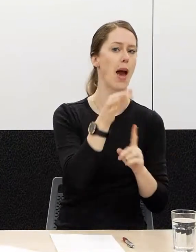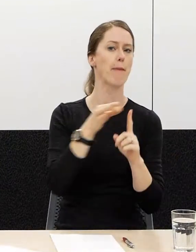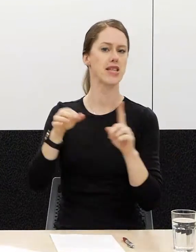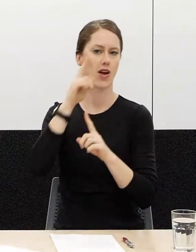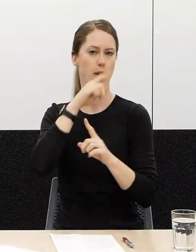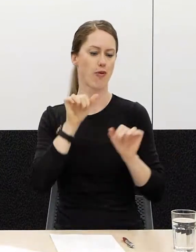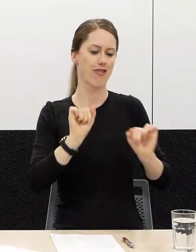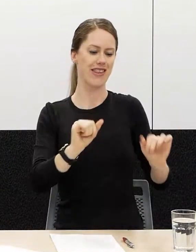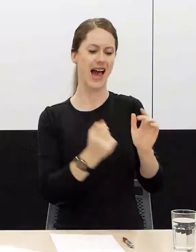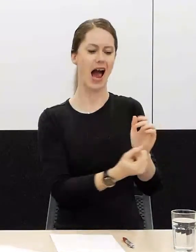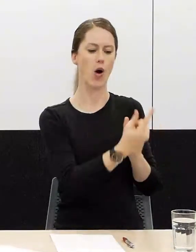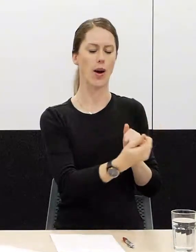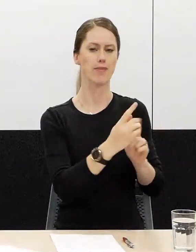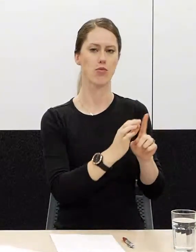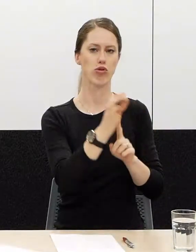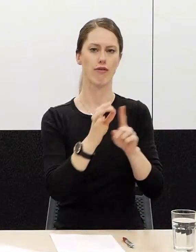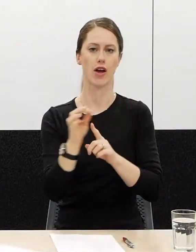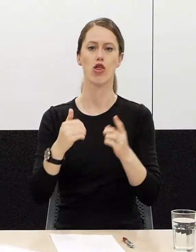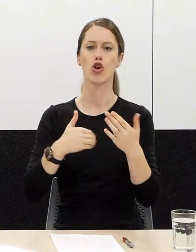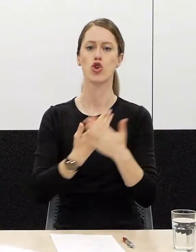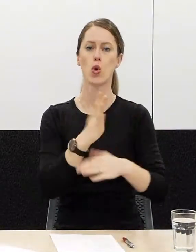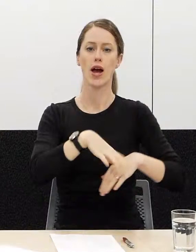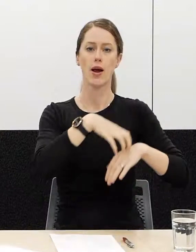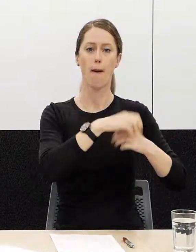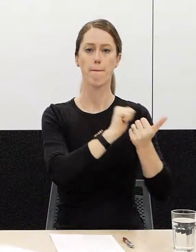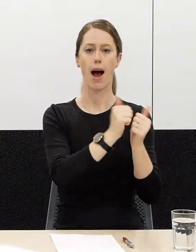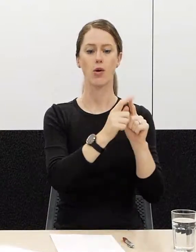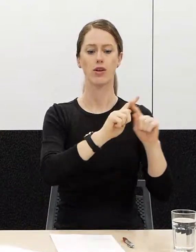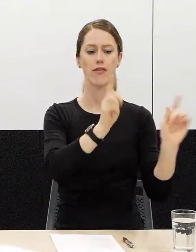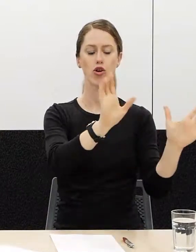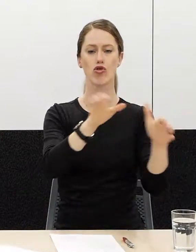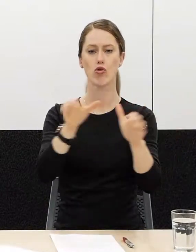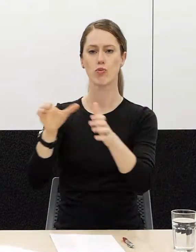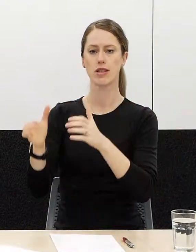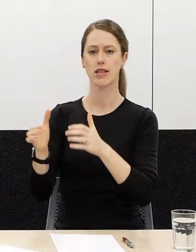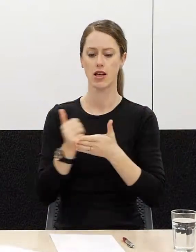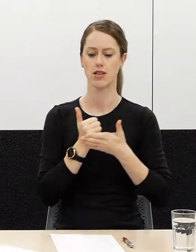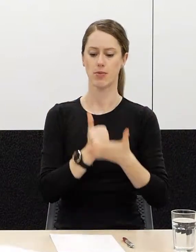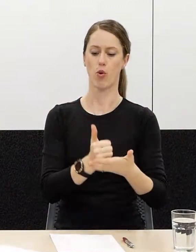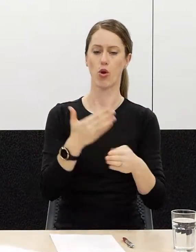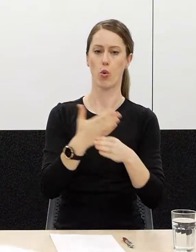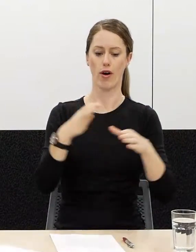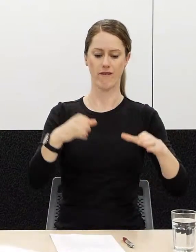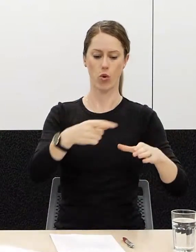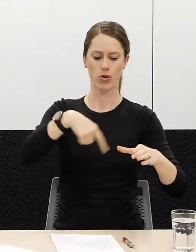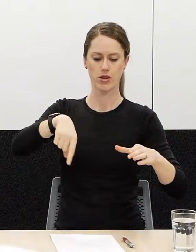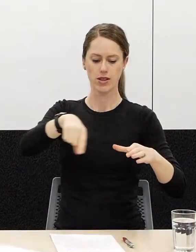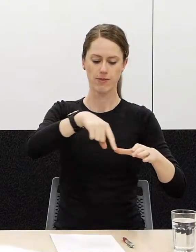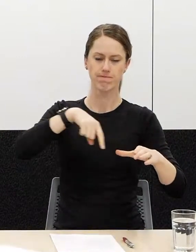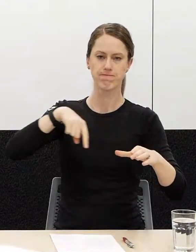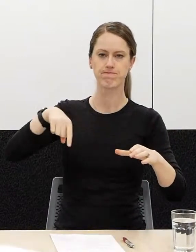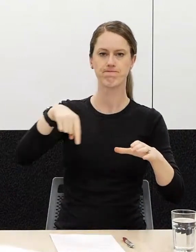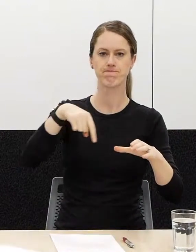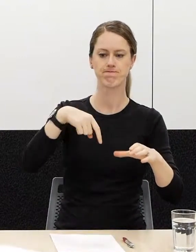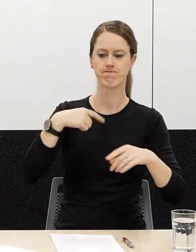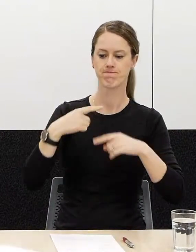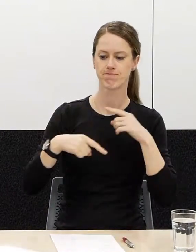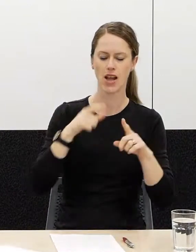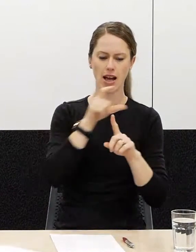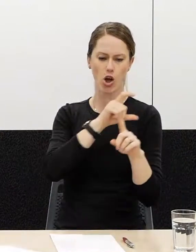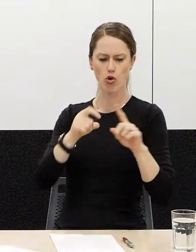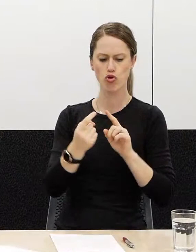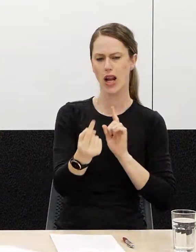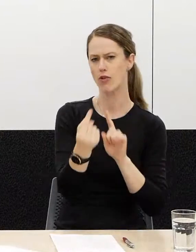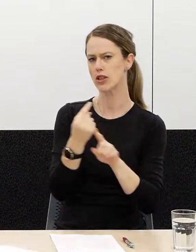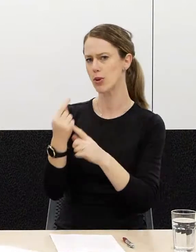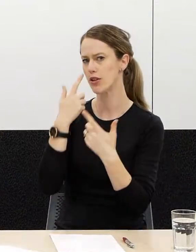their outcomes. The new agency will partner with different population groups and support our workforce to carry out culturally